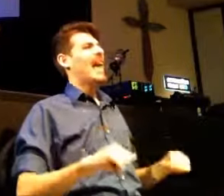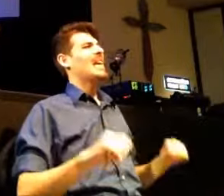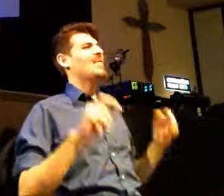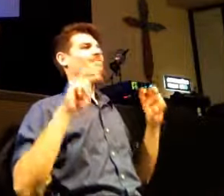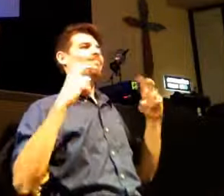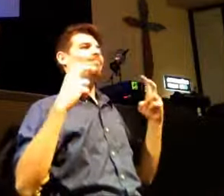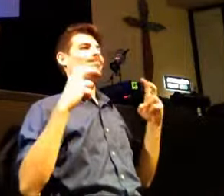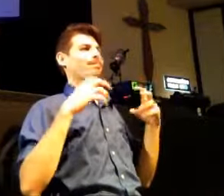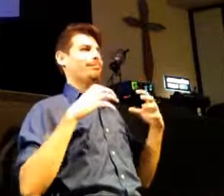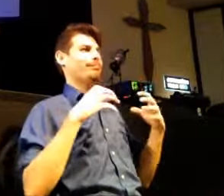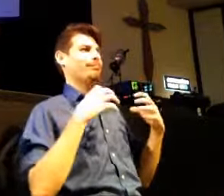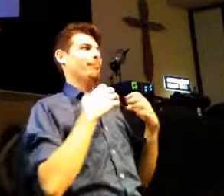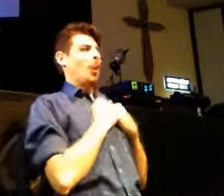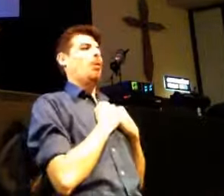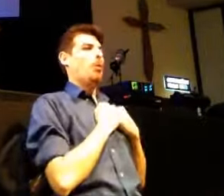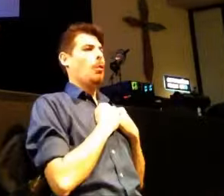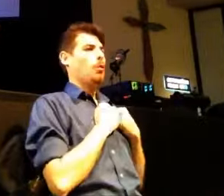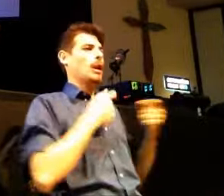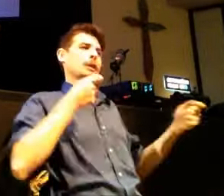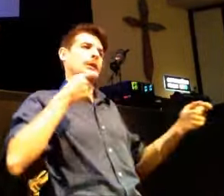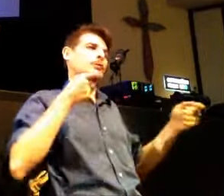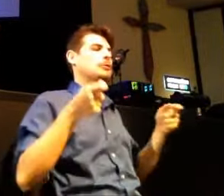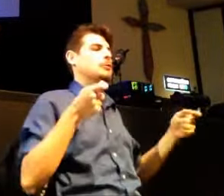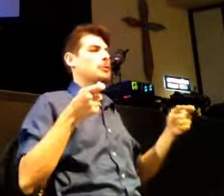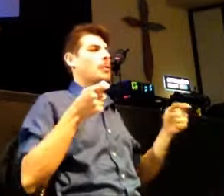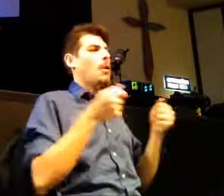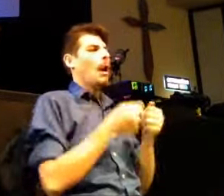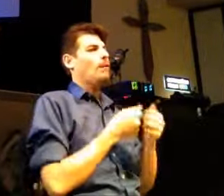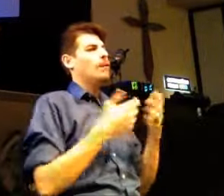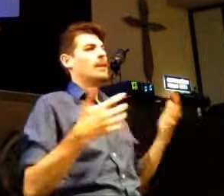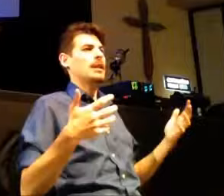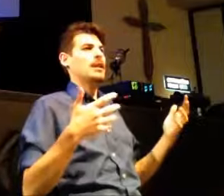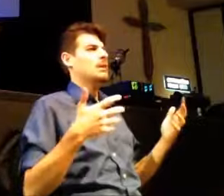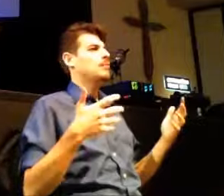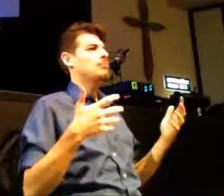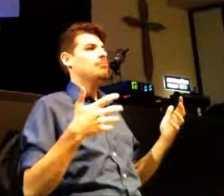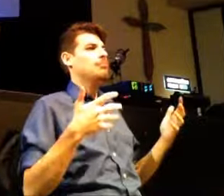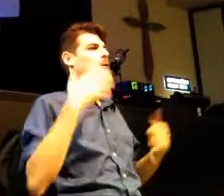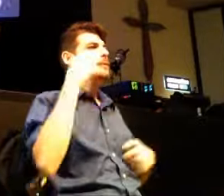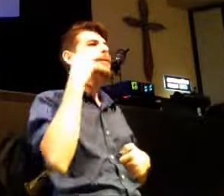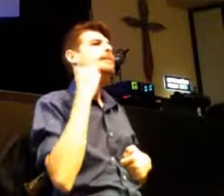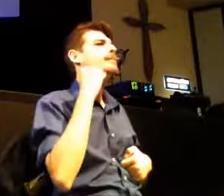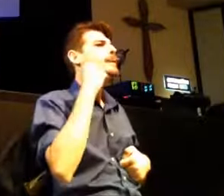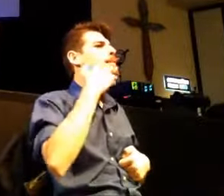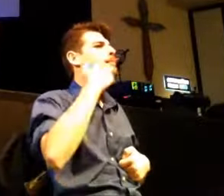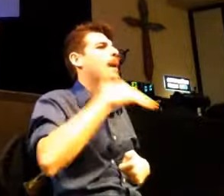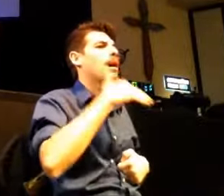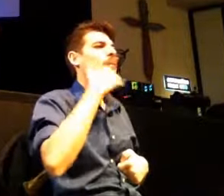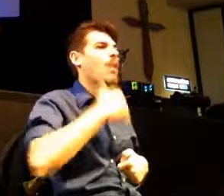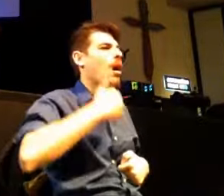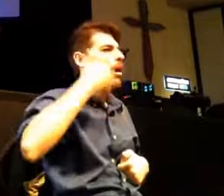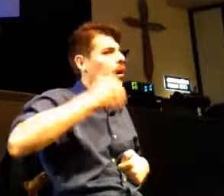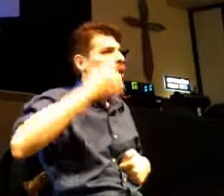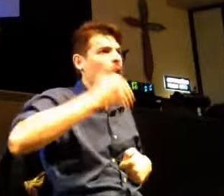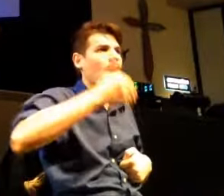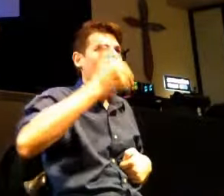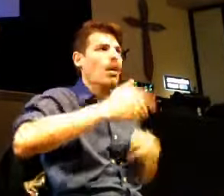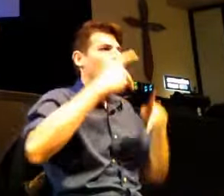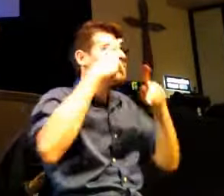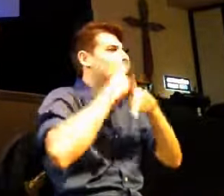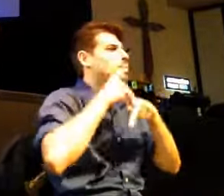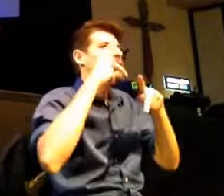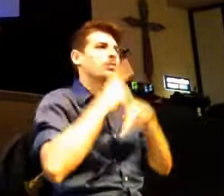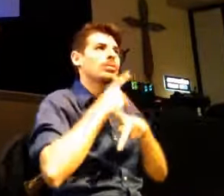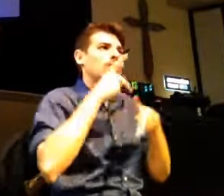of you and just dominating your life, dragging you all over the place and stealing and robbing some of the